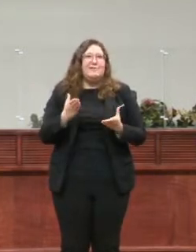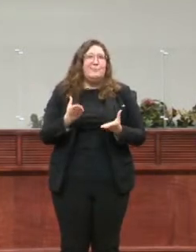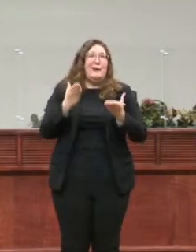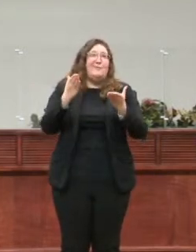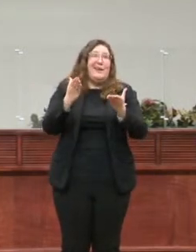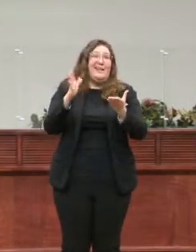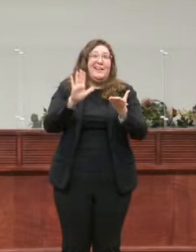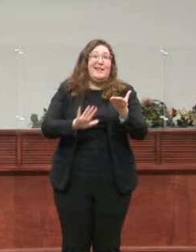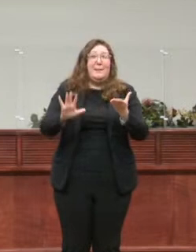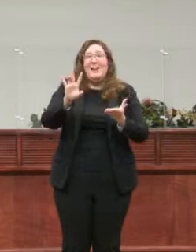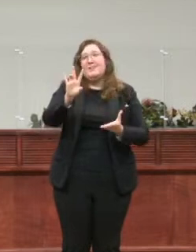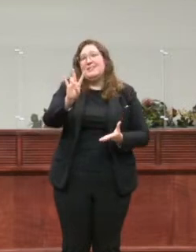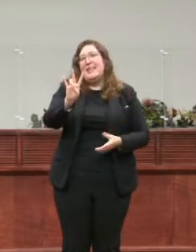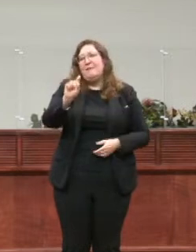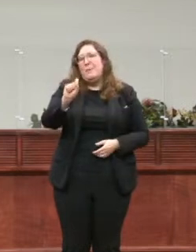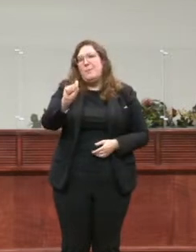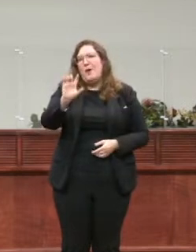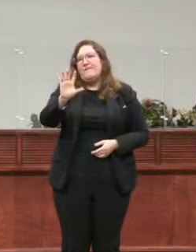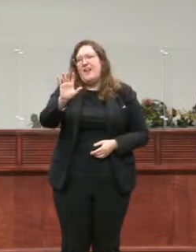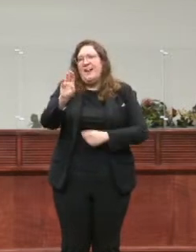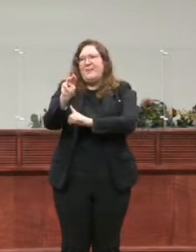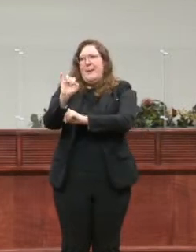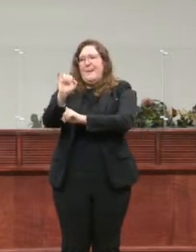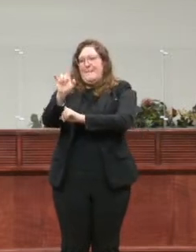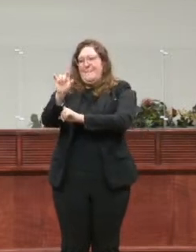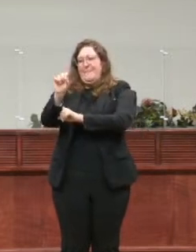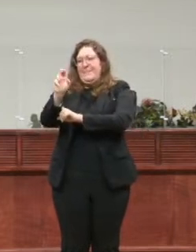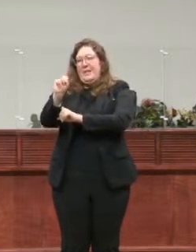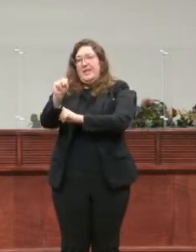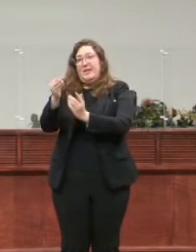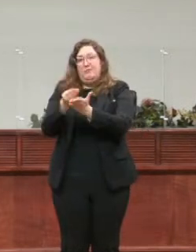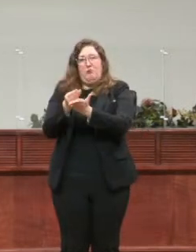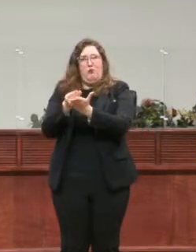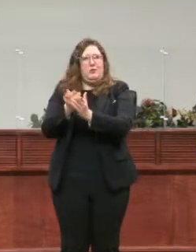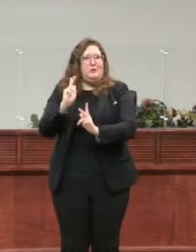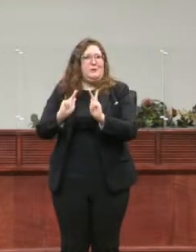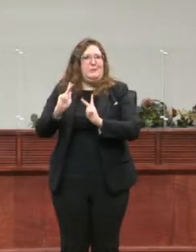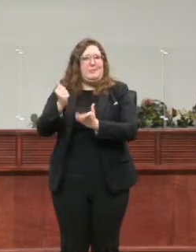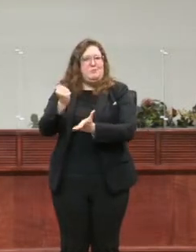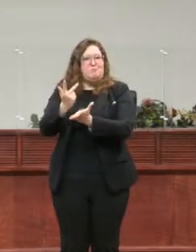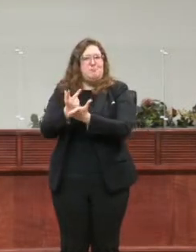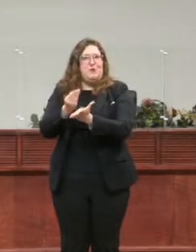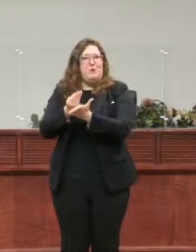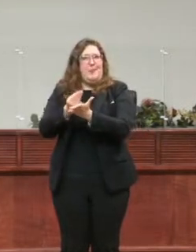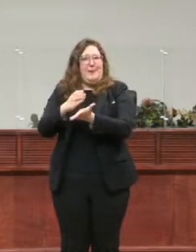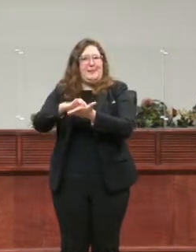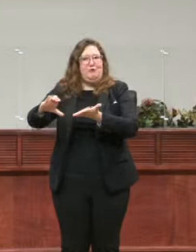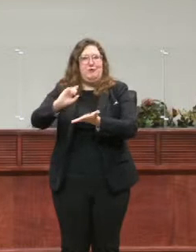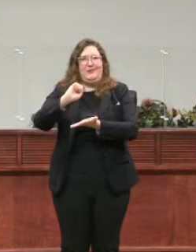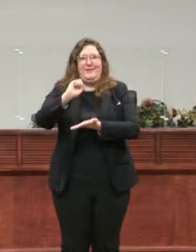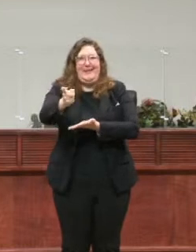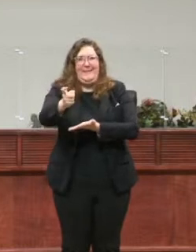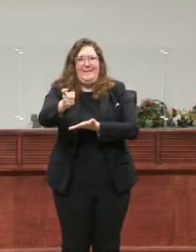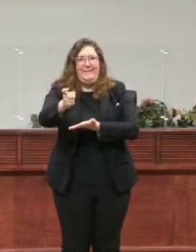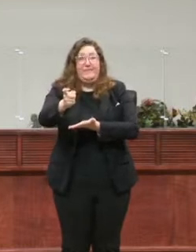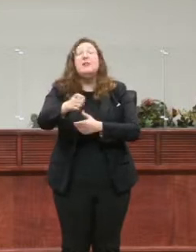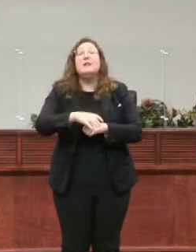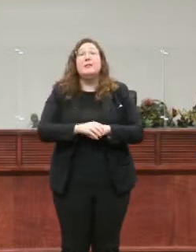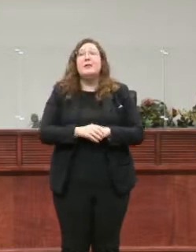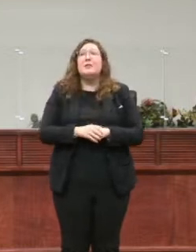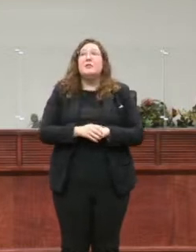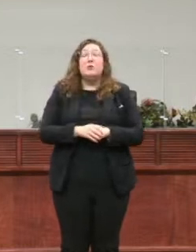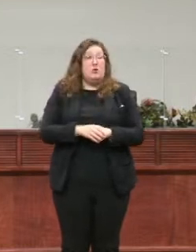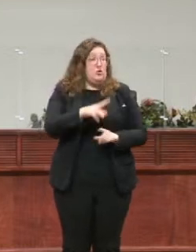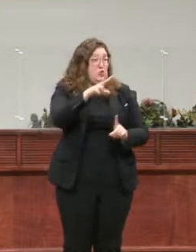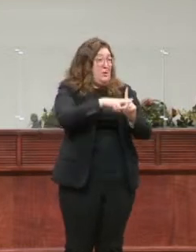million in approved assistance. The average approved applicant has been receiving roughly